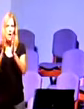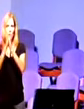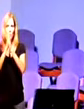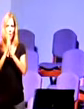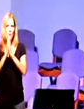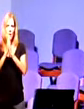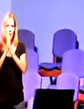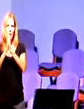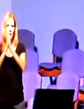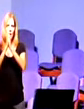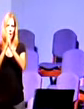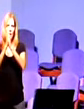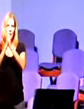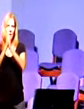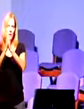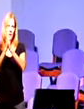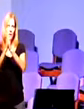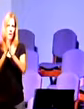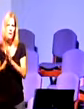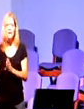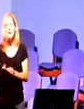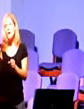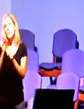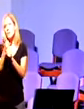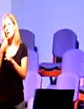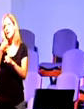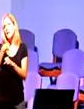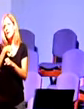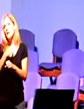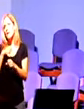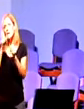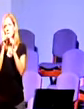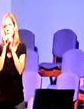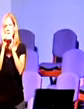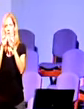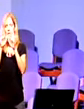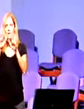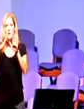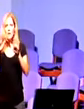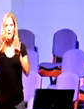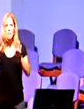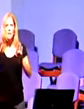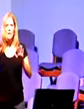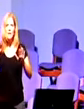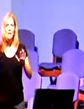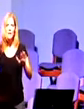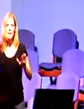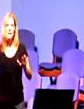Savior, I pray. Make me a